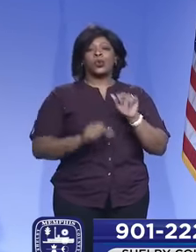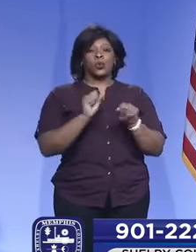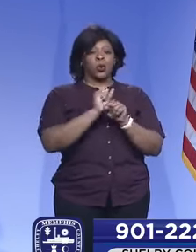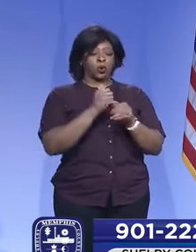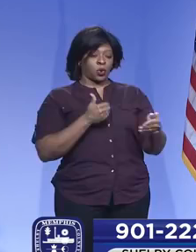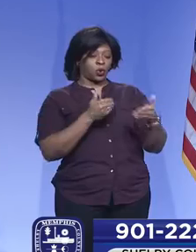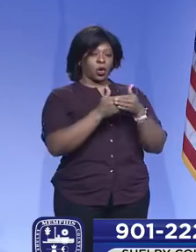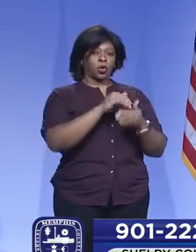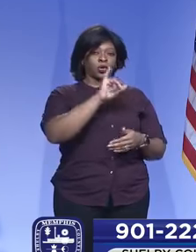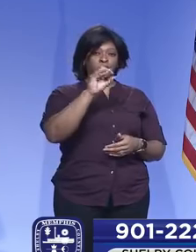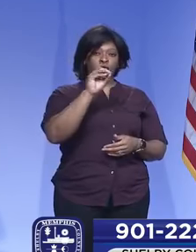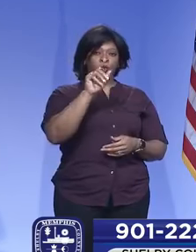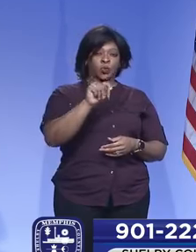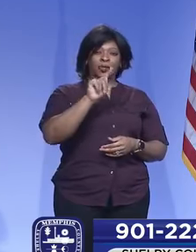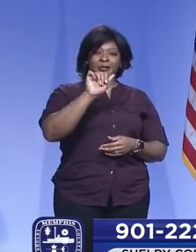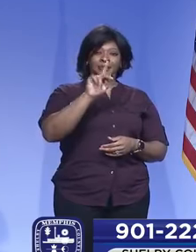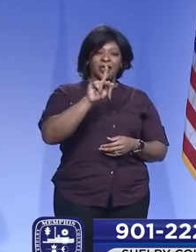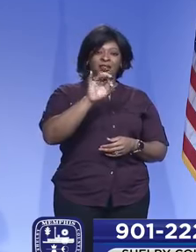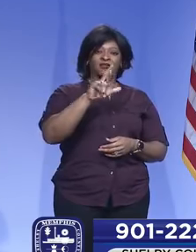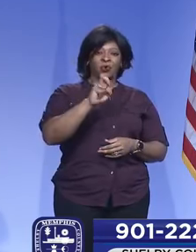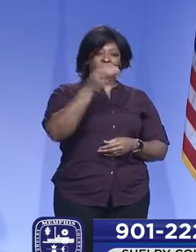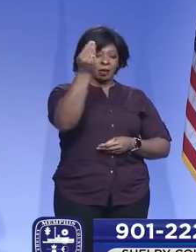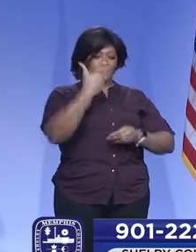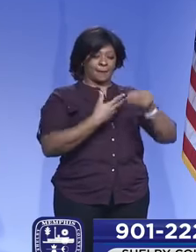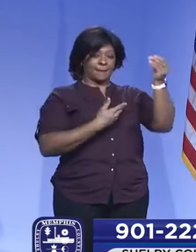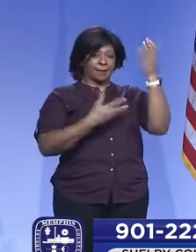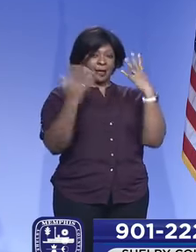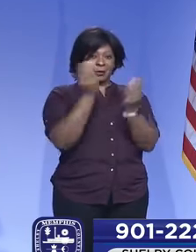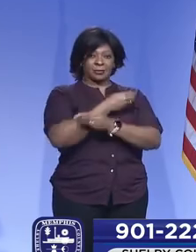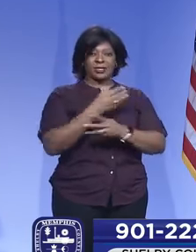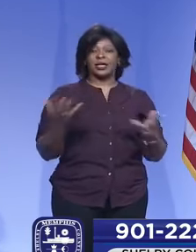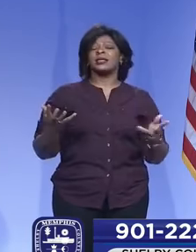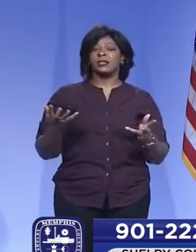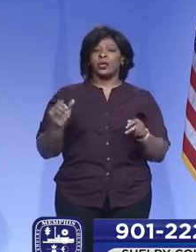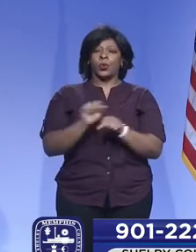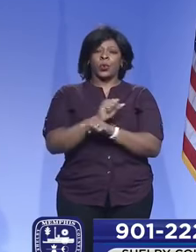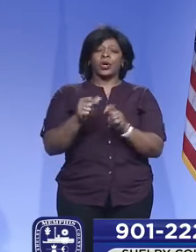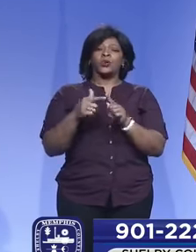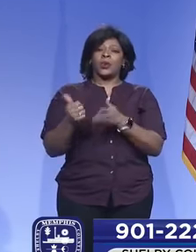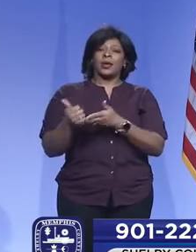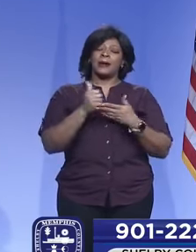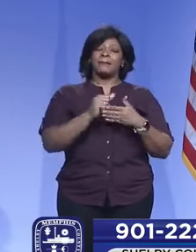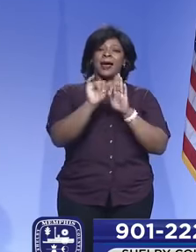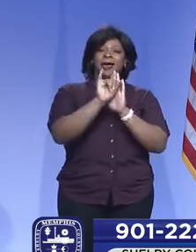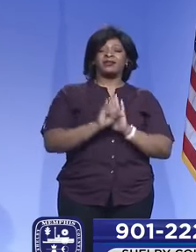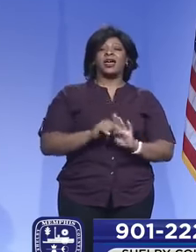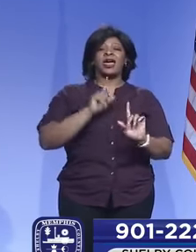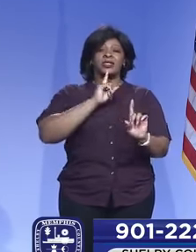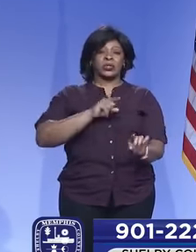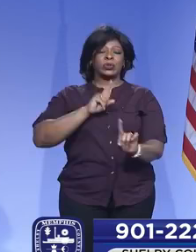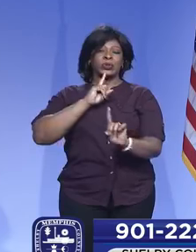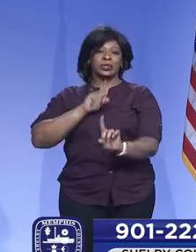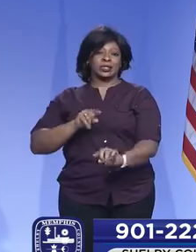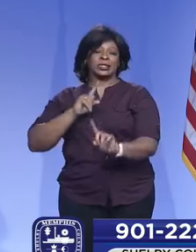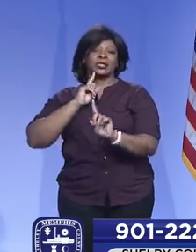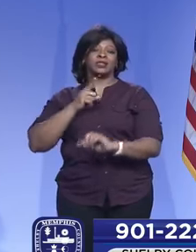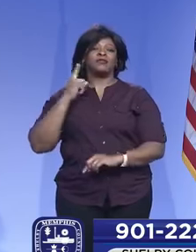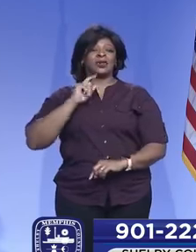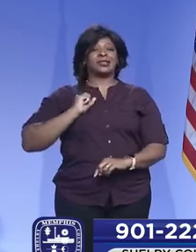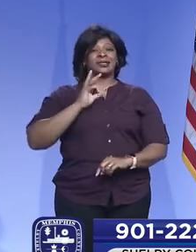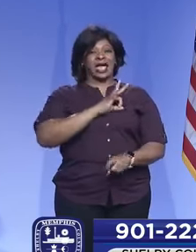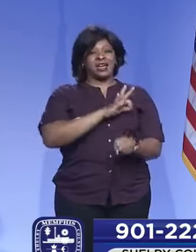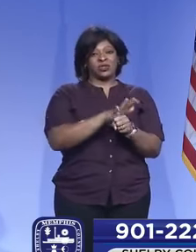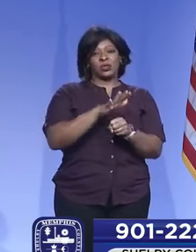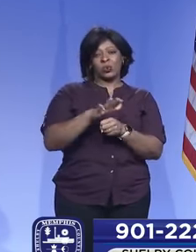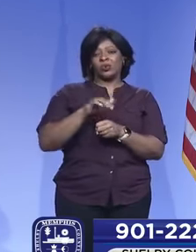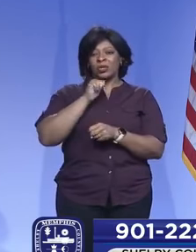to provide updates, but also to work with us to help identify solutions for staffing. So